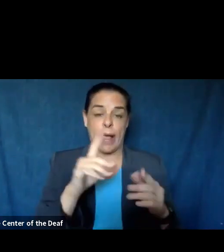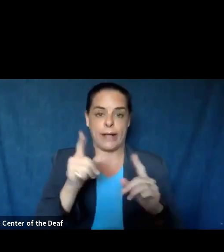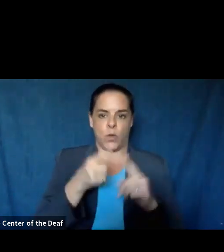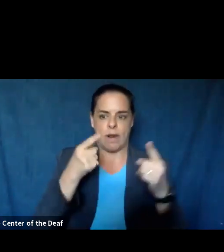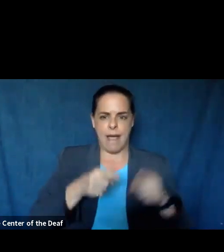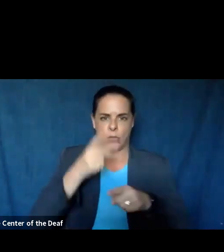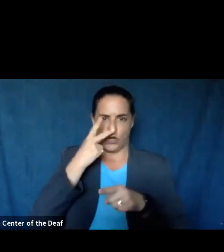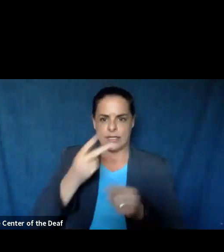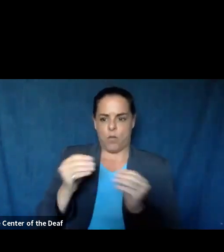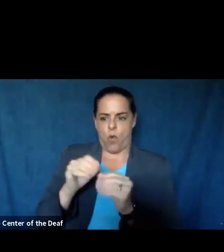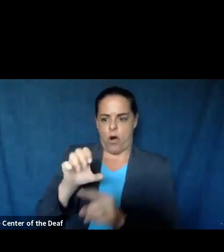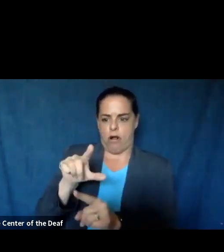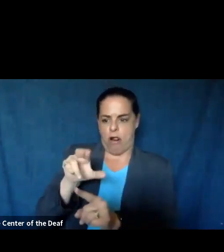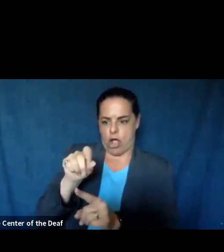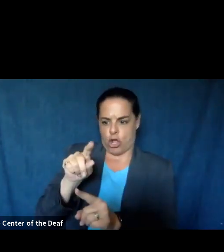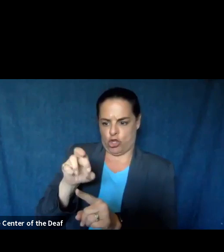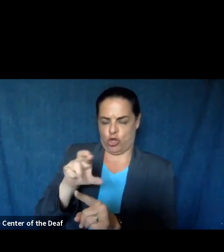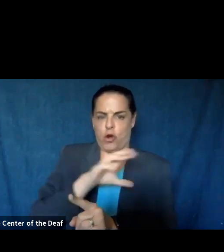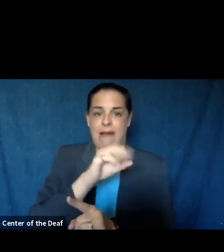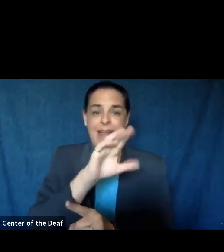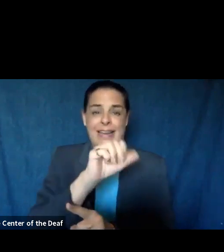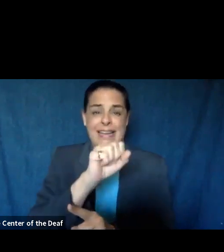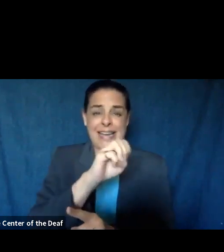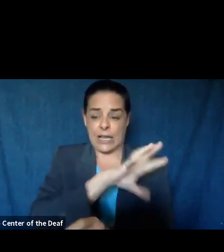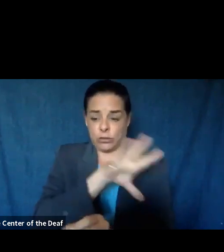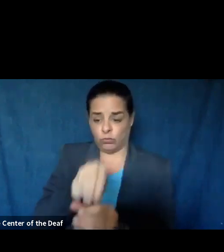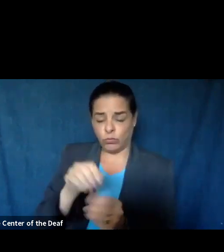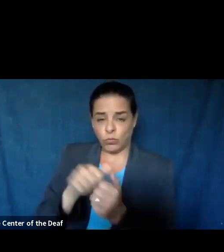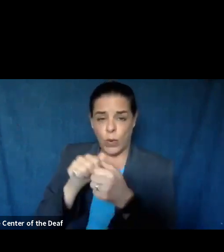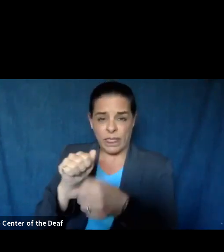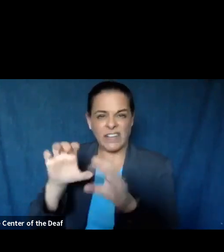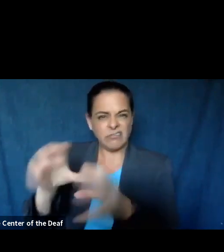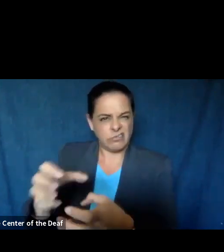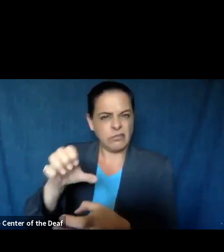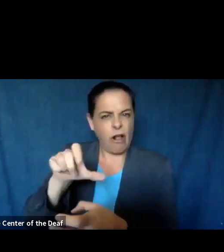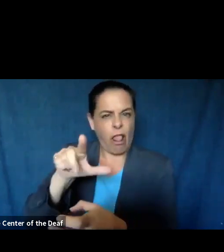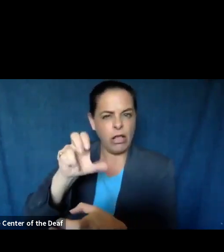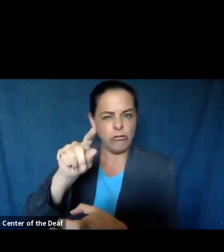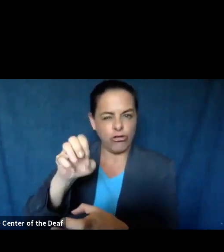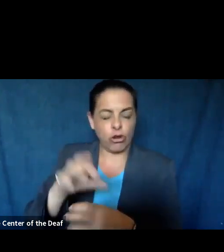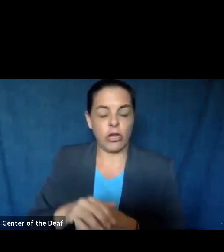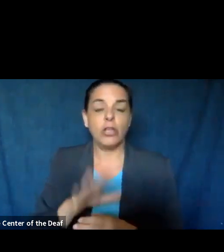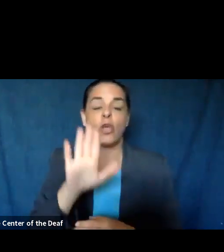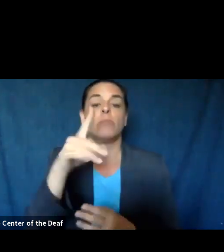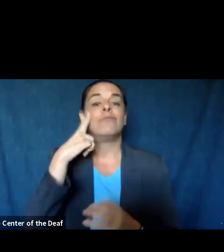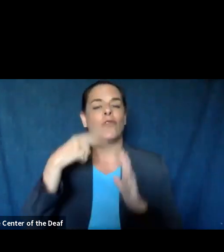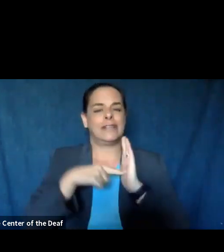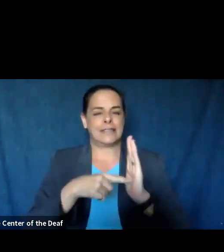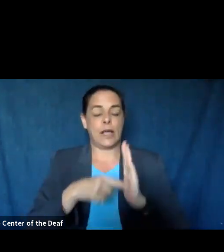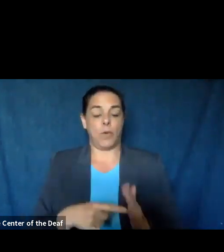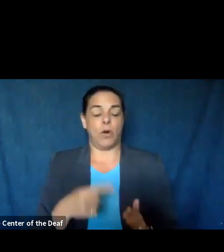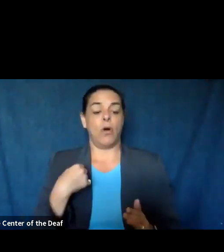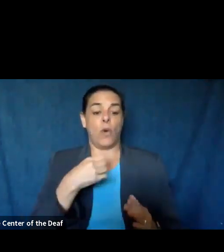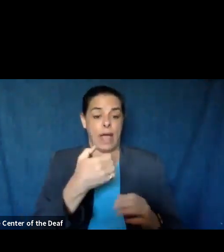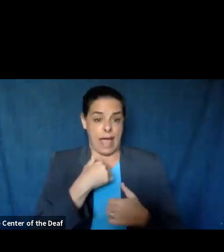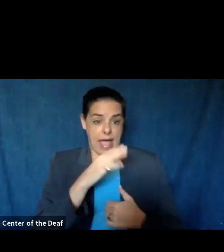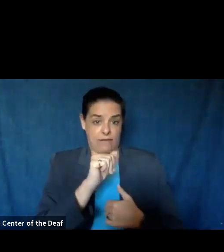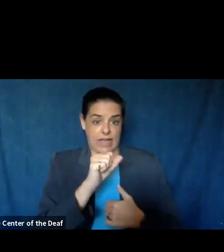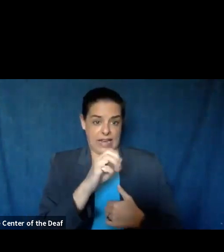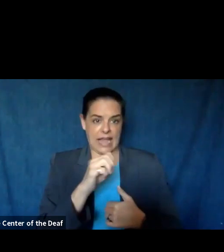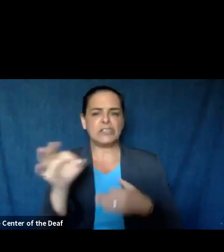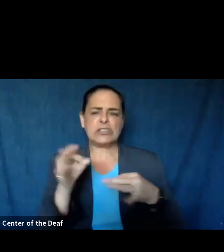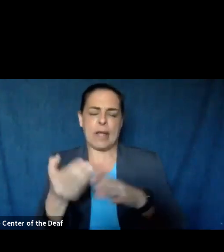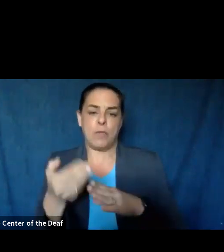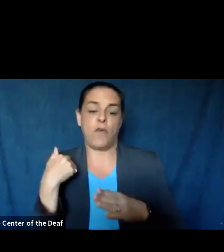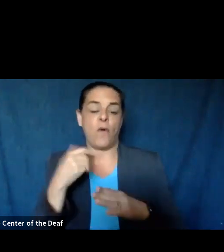clusters and cases associated with clusters. And I'll explain that a little bit. So we get a case, and we've walked through this before, but we can kind of put it in this